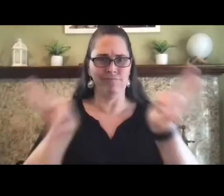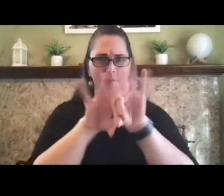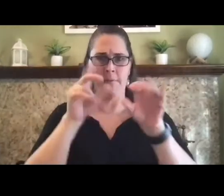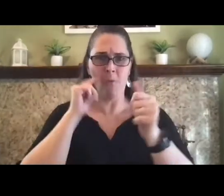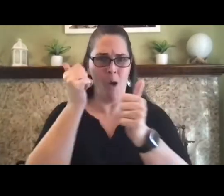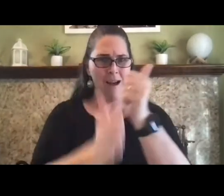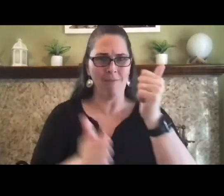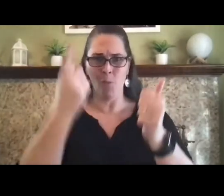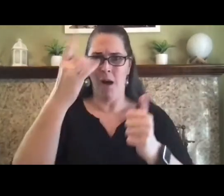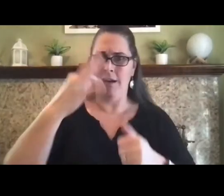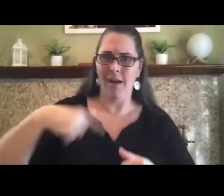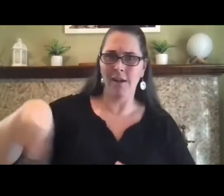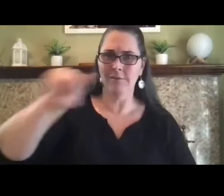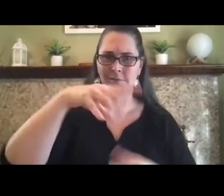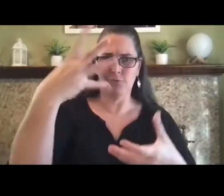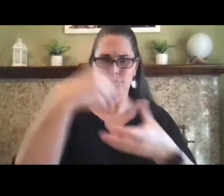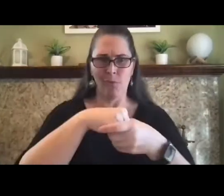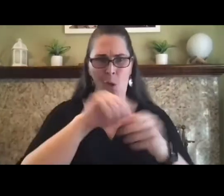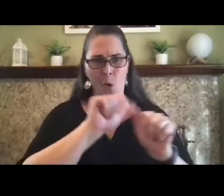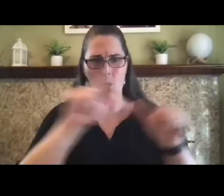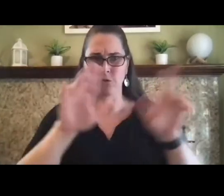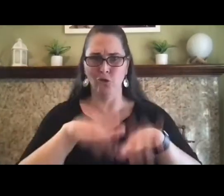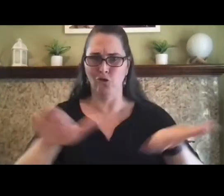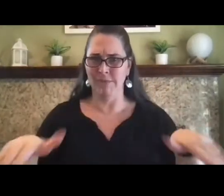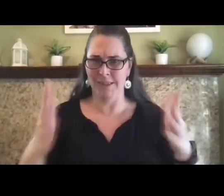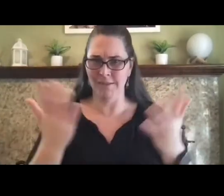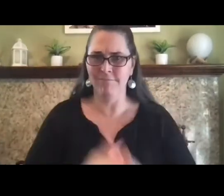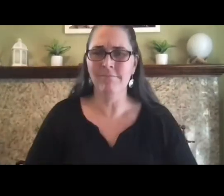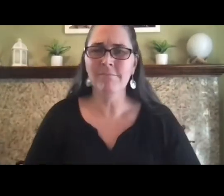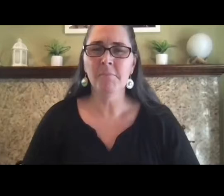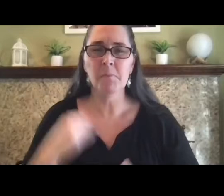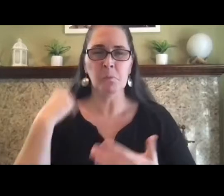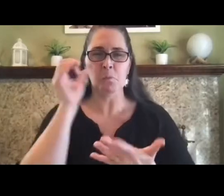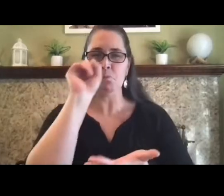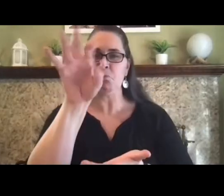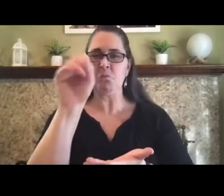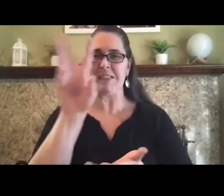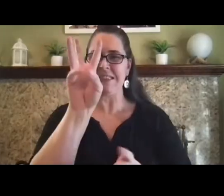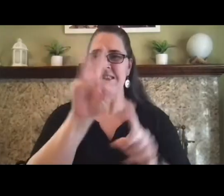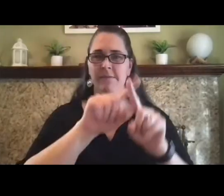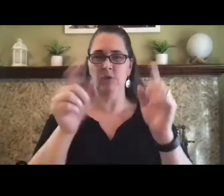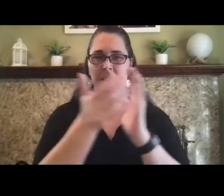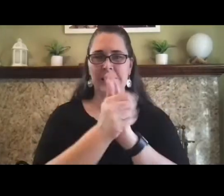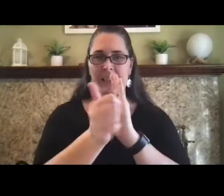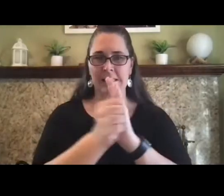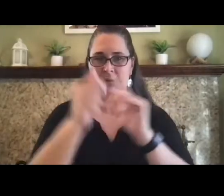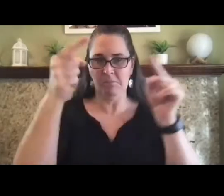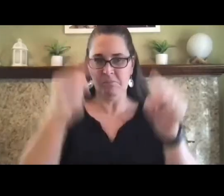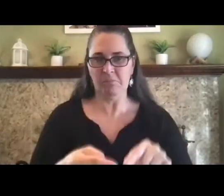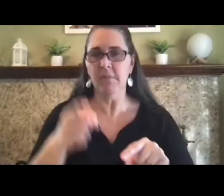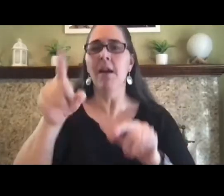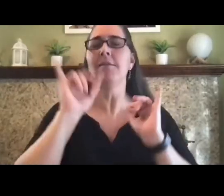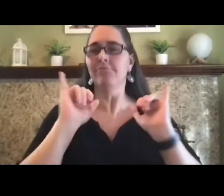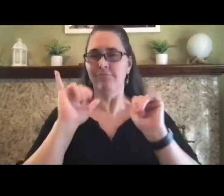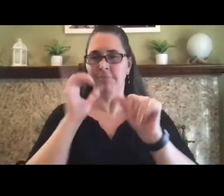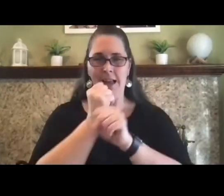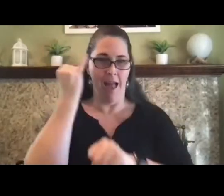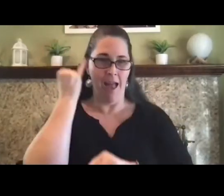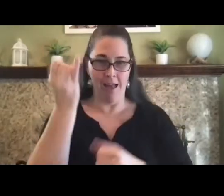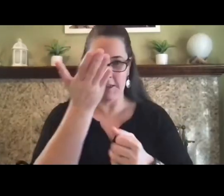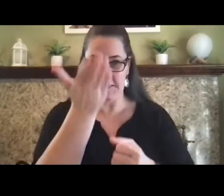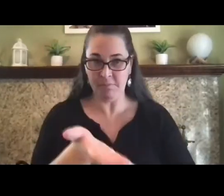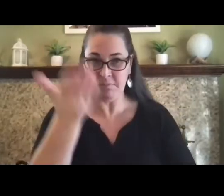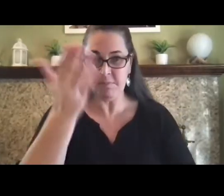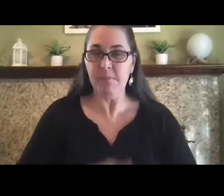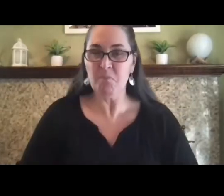are critical for every one of us, and this includes all children. We have listed 6 different examples for you to get a